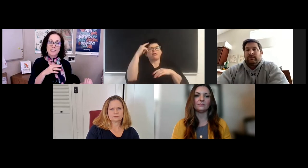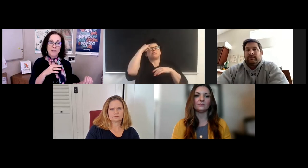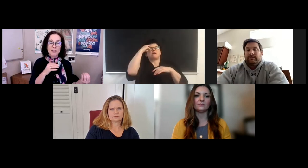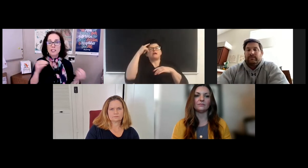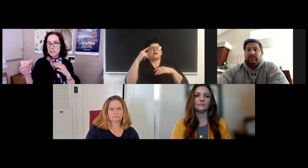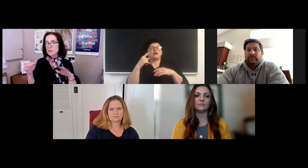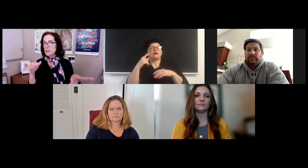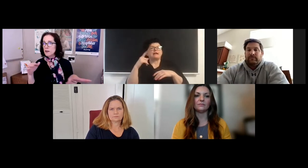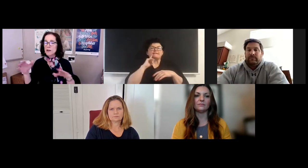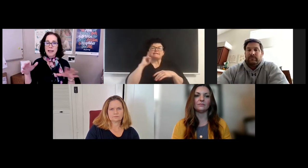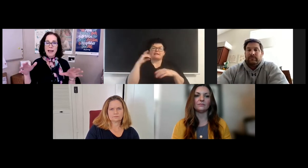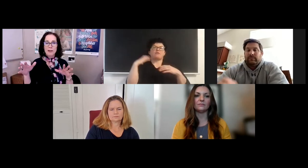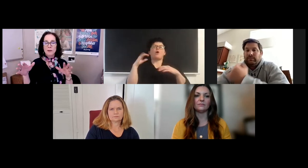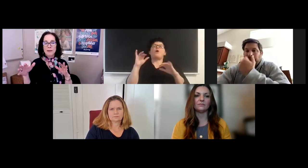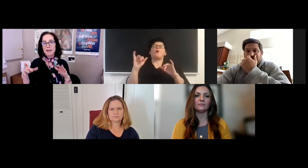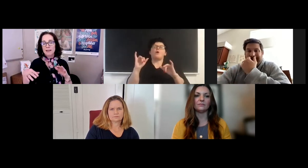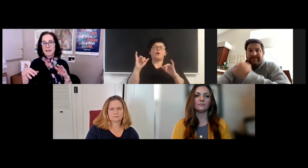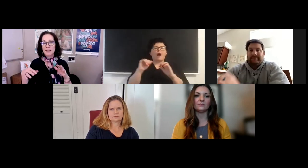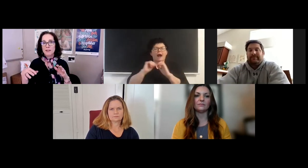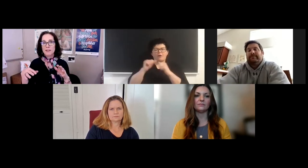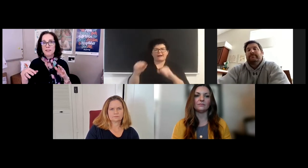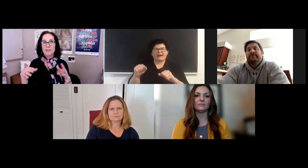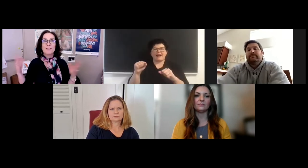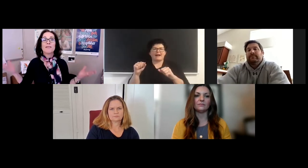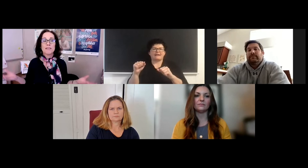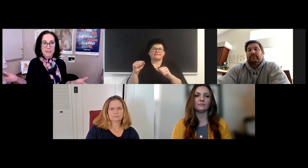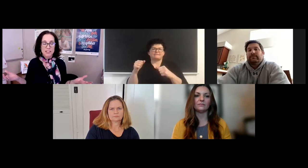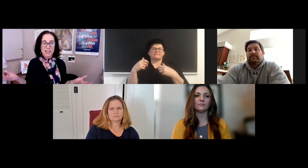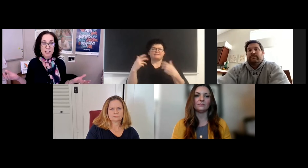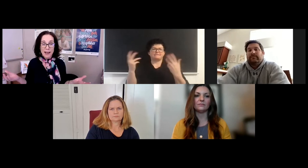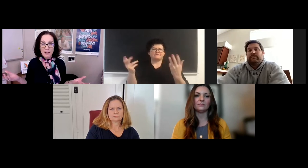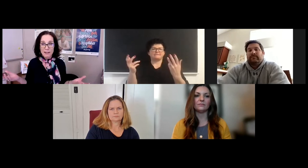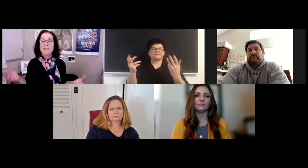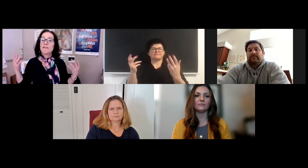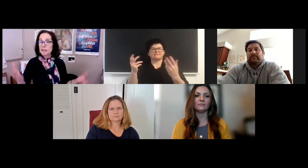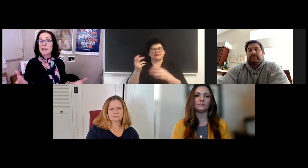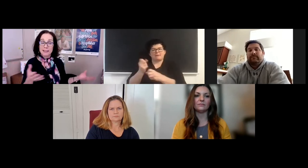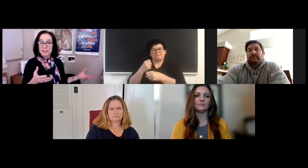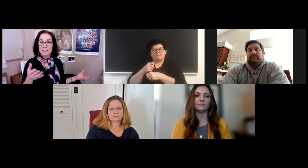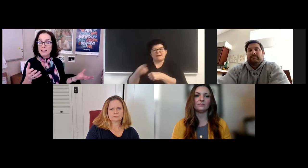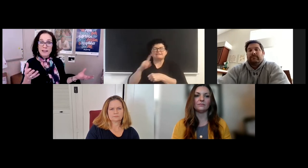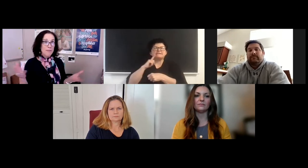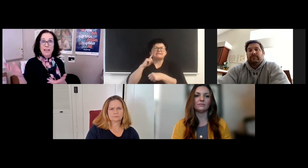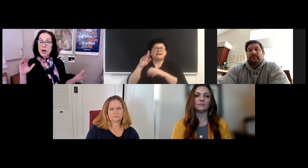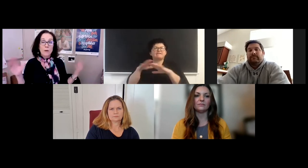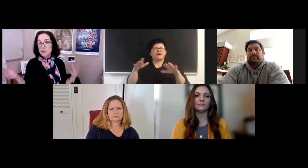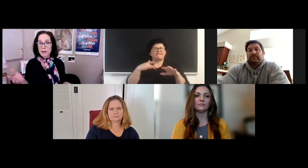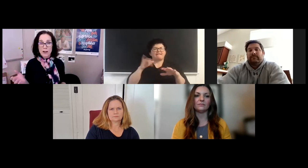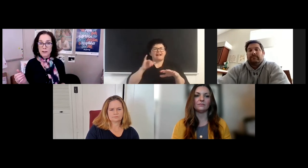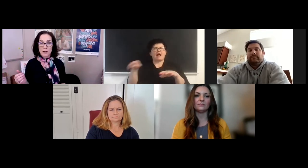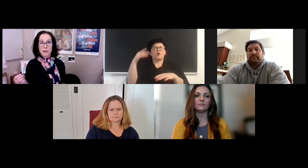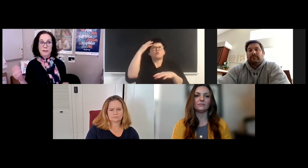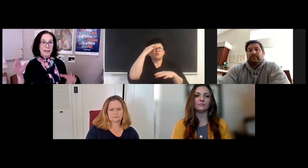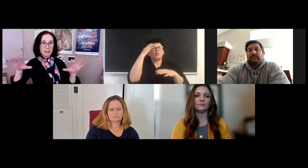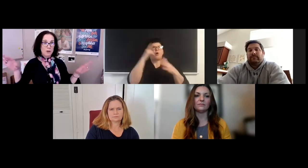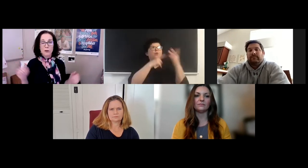what a deaf coach can do and go, okay, how can we make, you know, the deaf child feel like this is, they know what's going on in